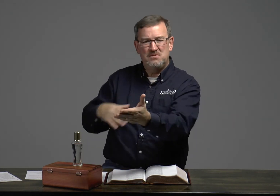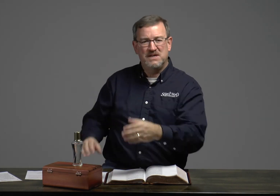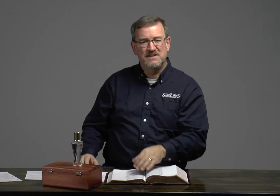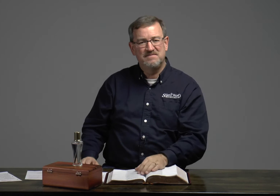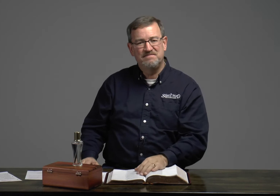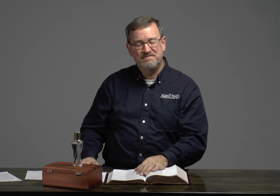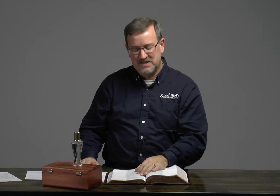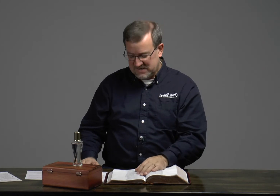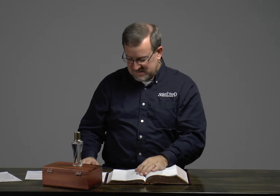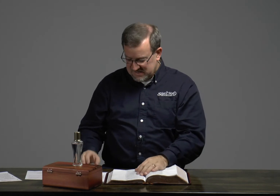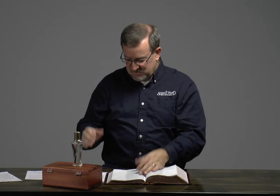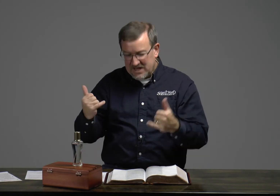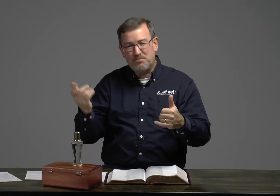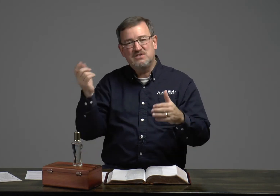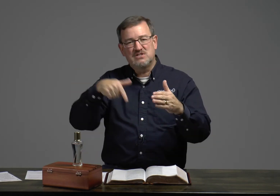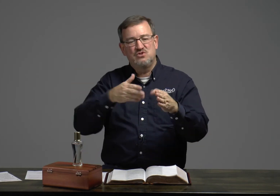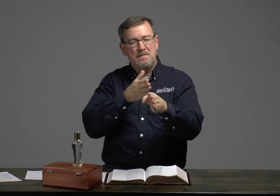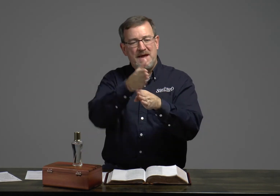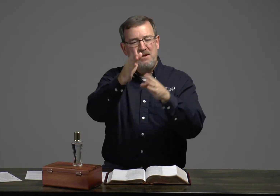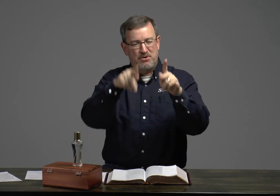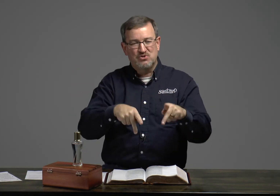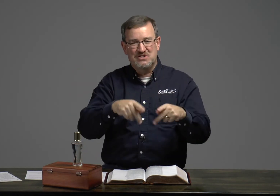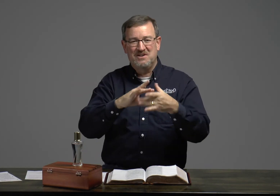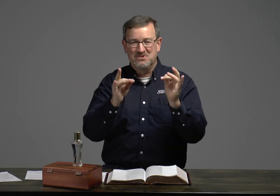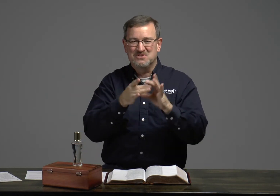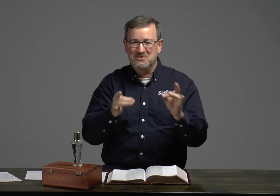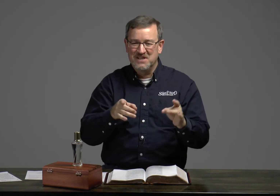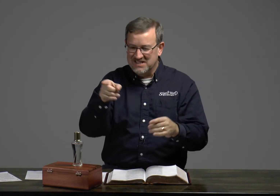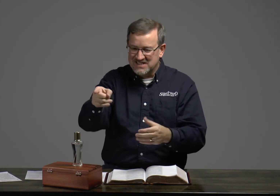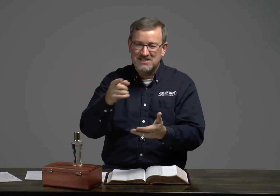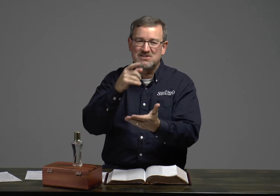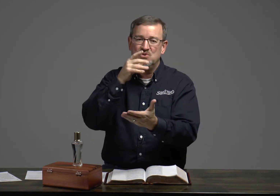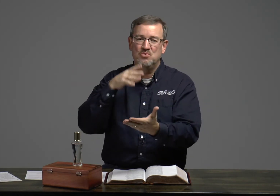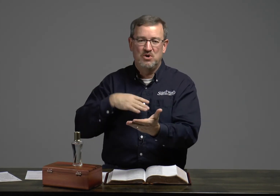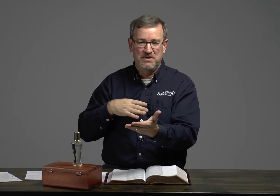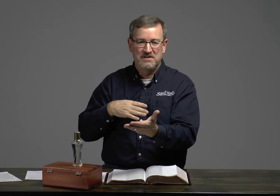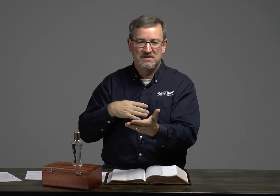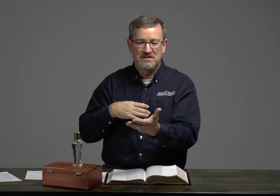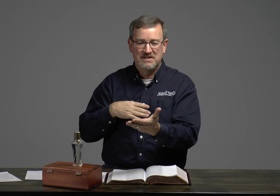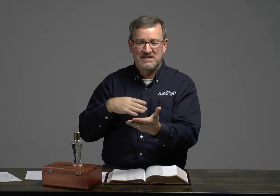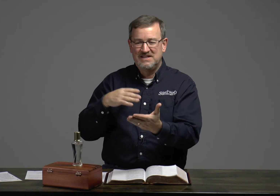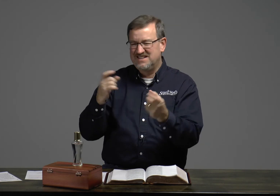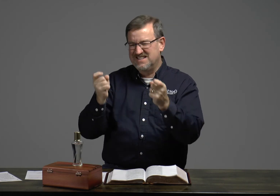woman. Well, that brings us to the main person of the story. Is this woman a